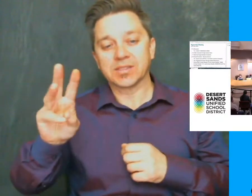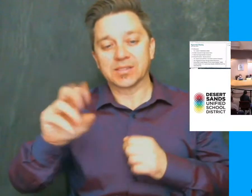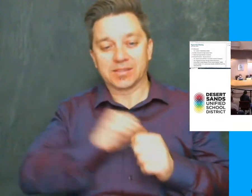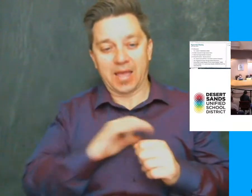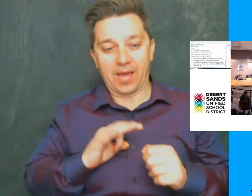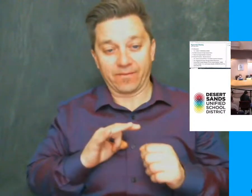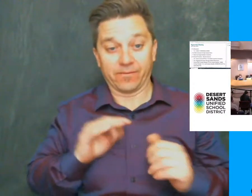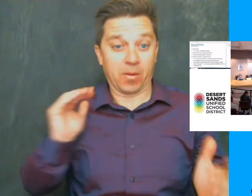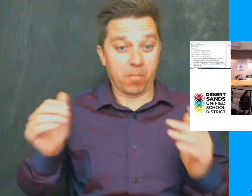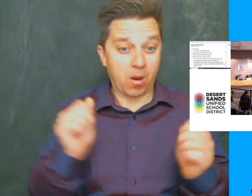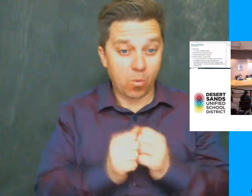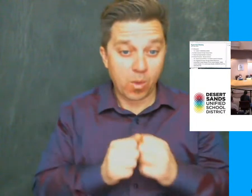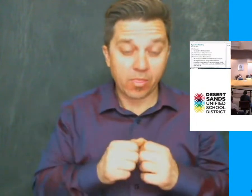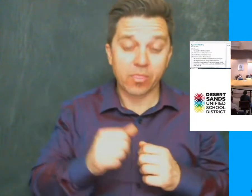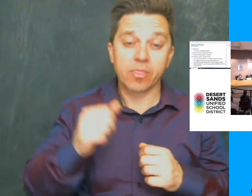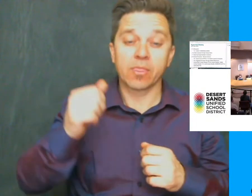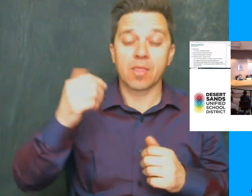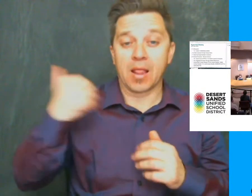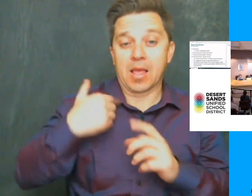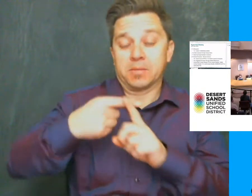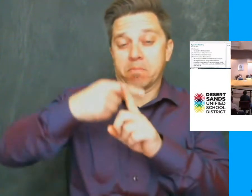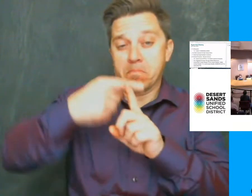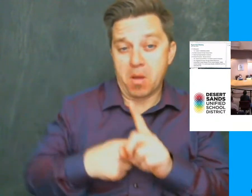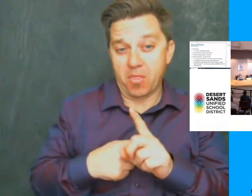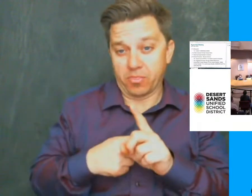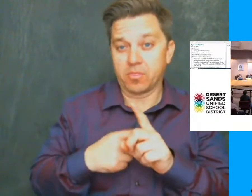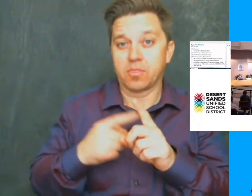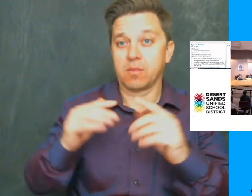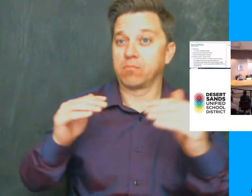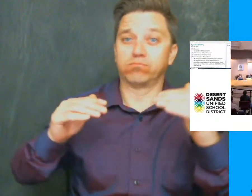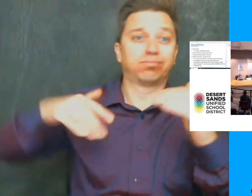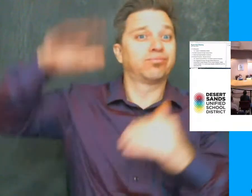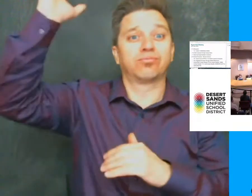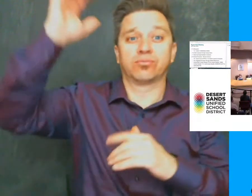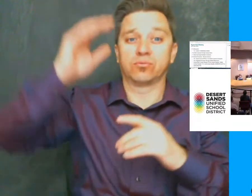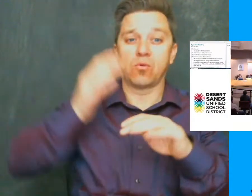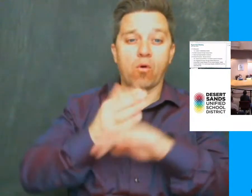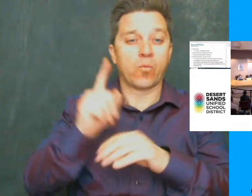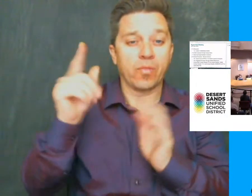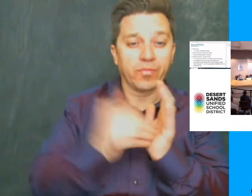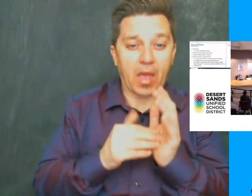where we were last month in the thousands, it is a wonderful trend to see.